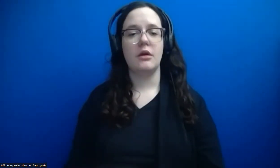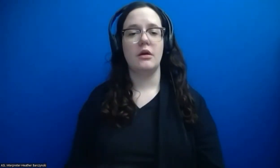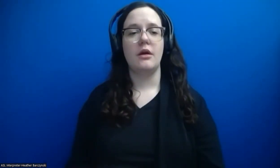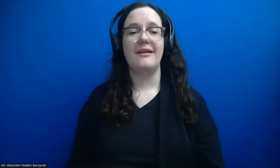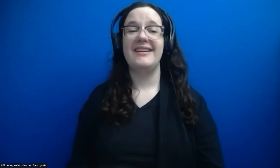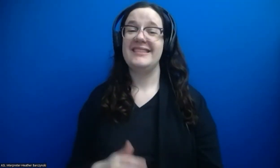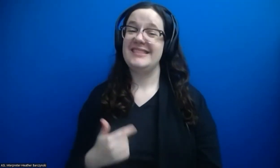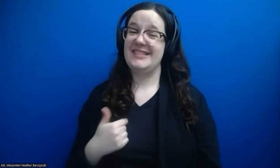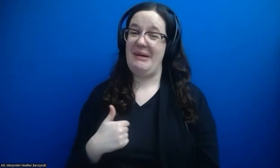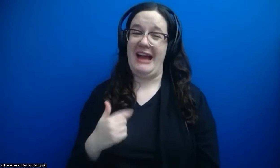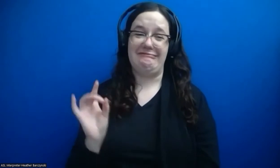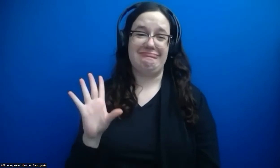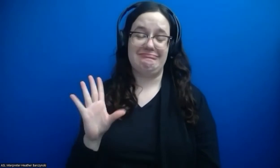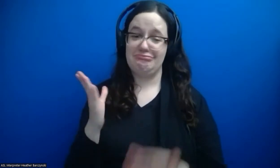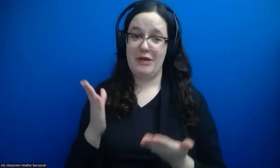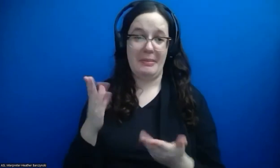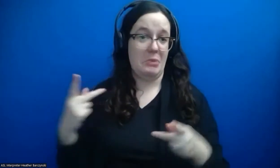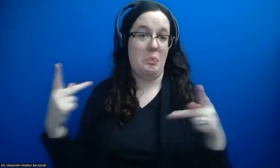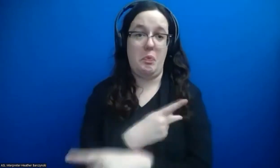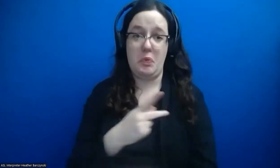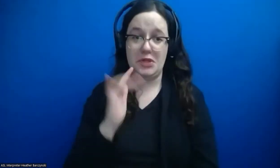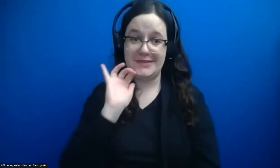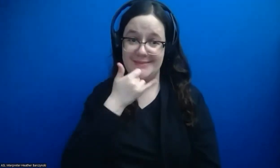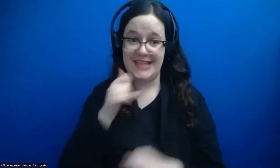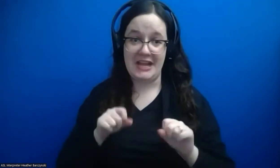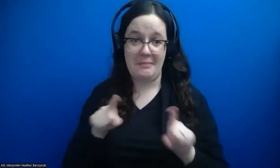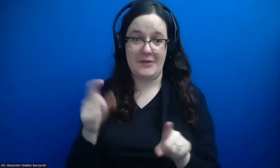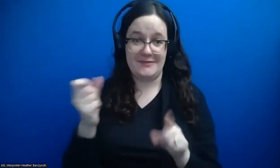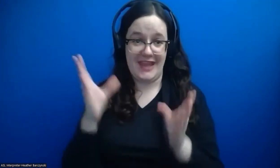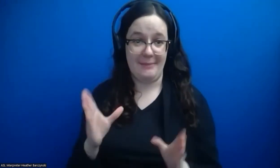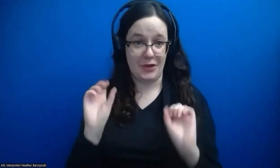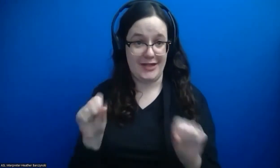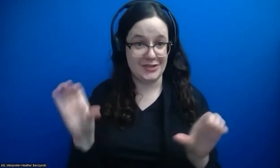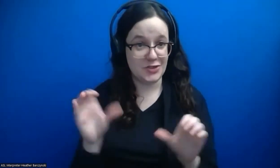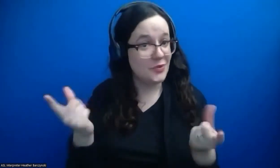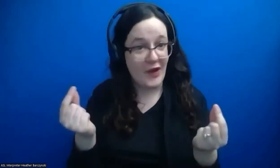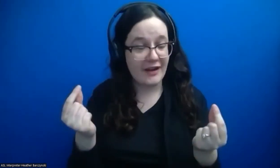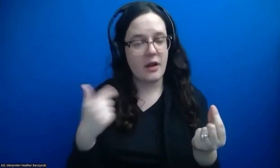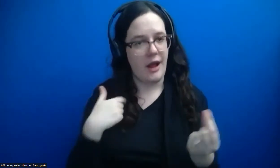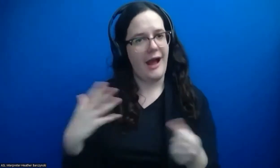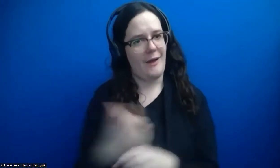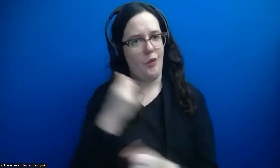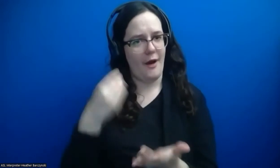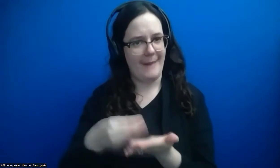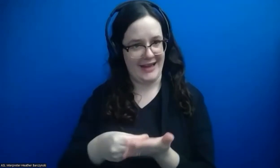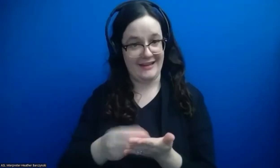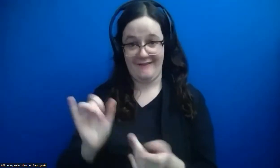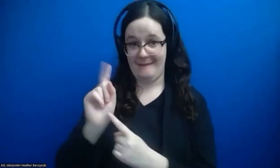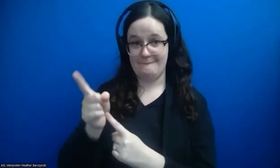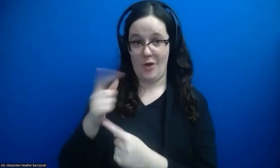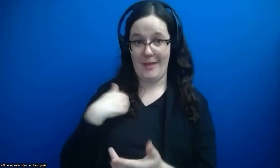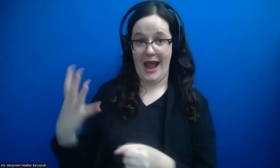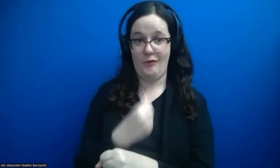made probably the biggest mistake a compulsive gambler can make. I won money. And in that moment when I won, I can remember